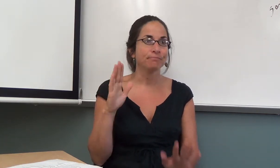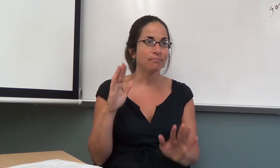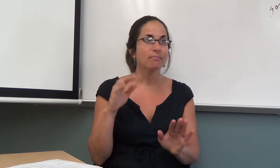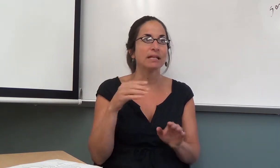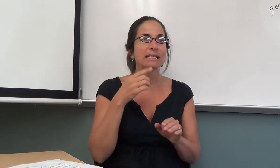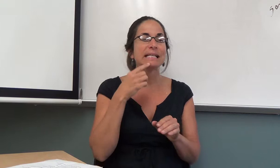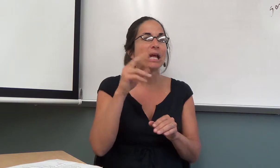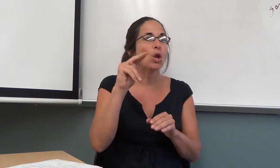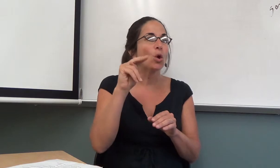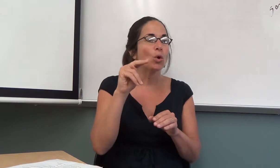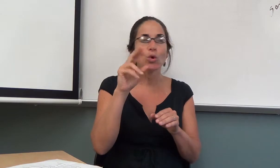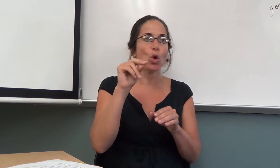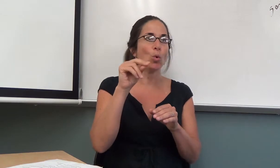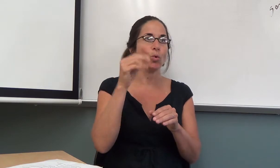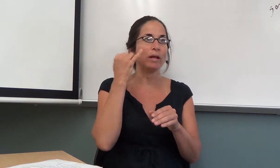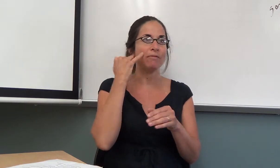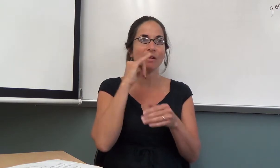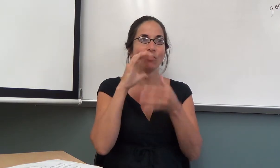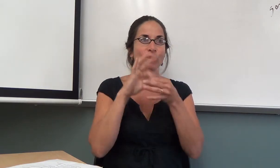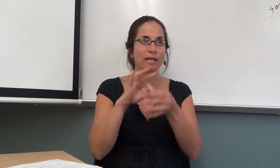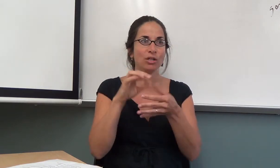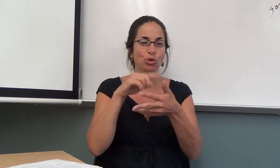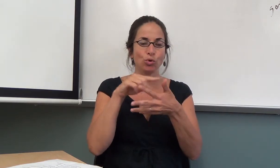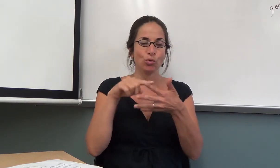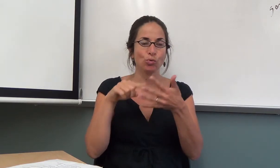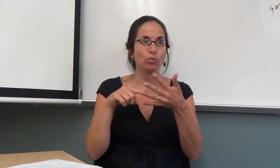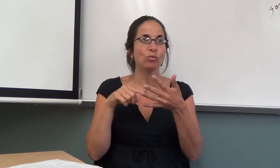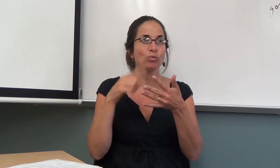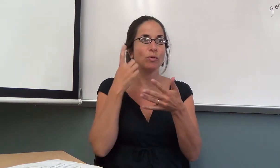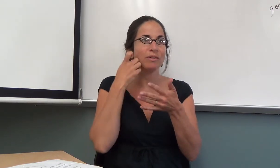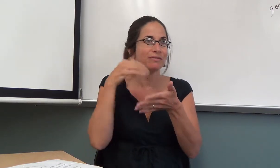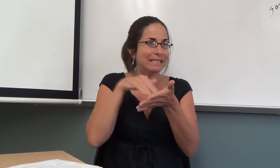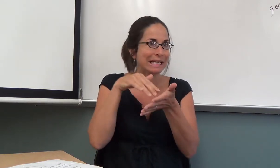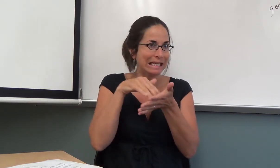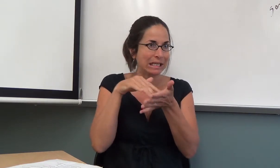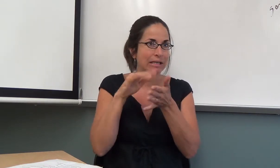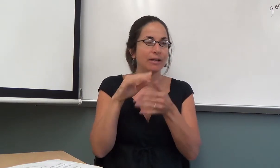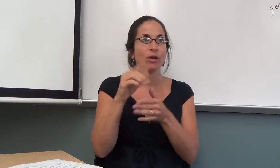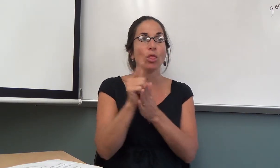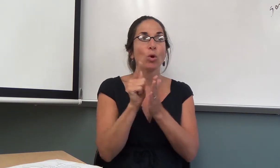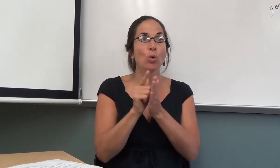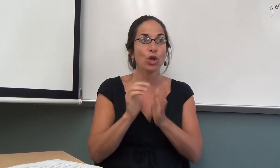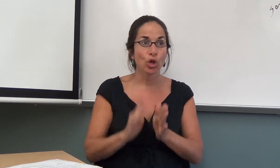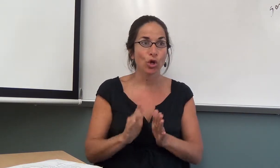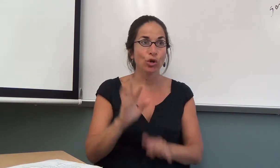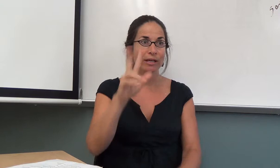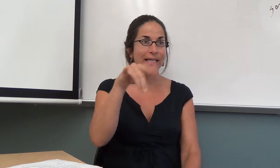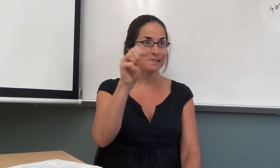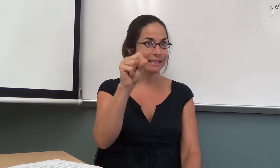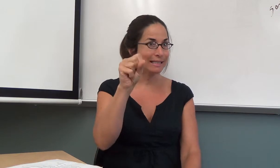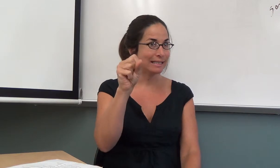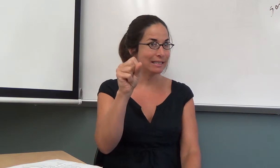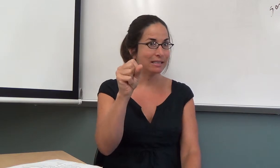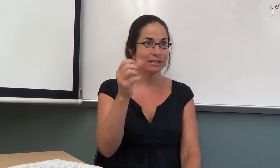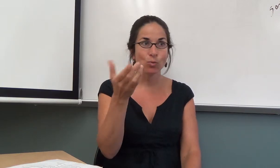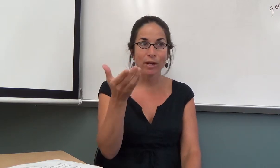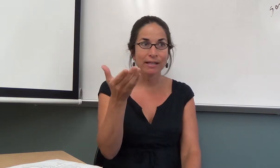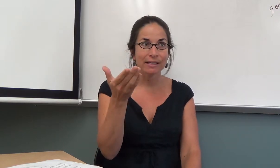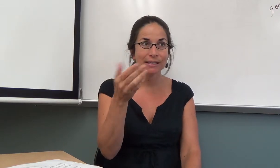doesn't have anything to do with what we're studying yet. Okay, what we've studied yet. How about lawyer? Yes. Yes, what is it? A noun. A noun, nice